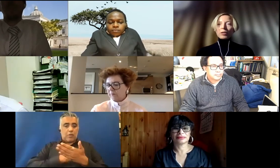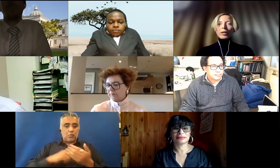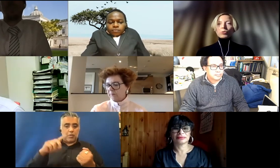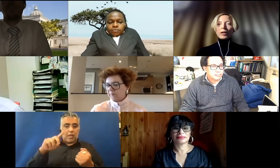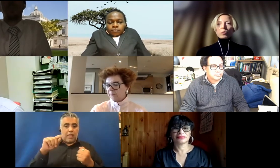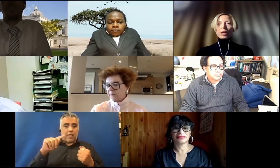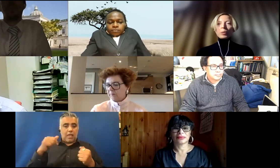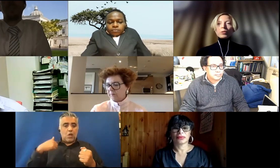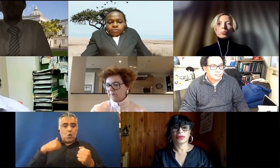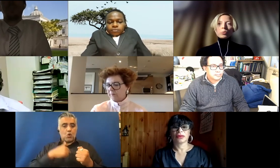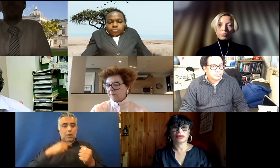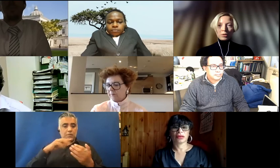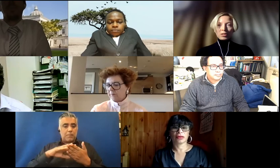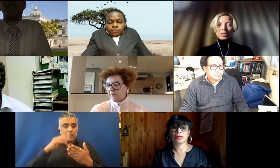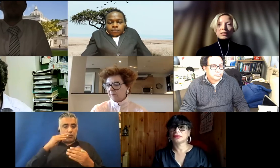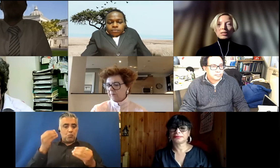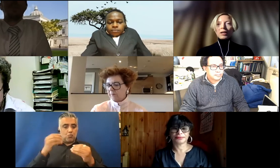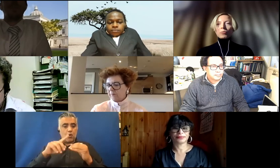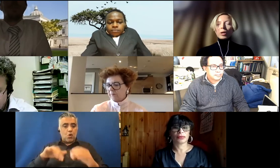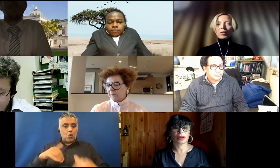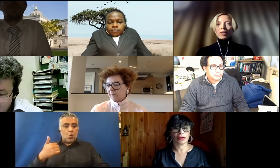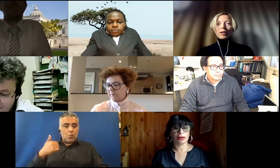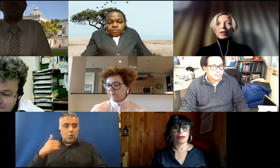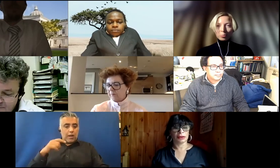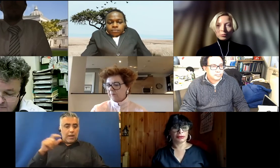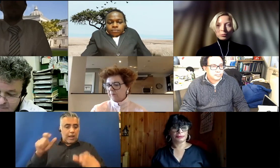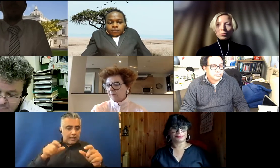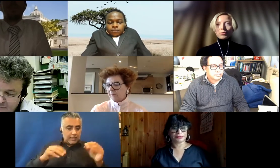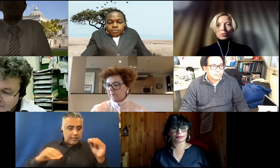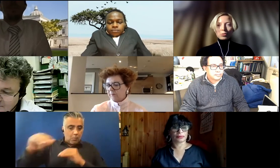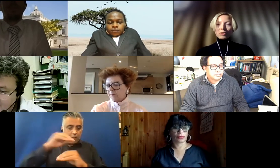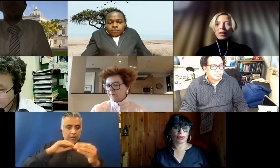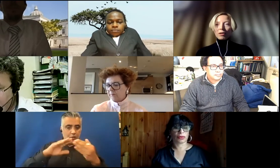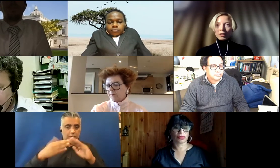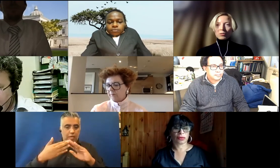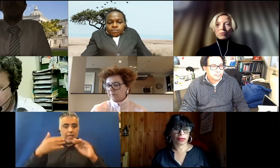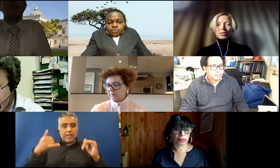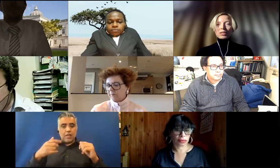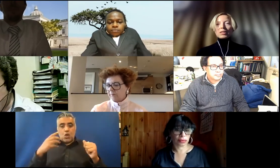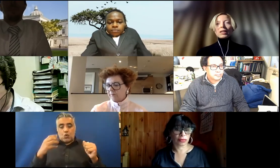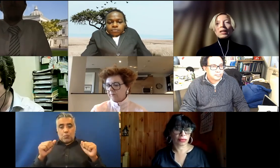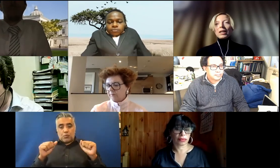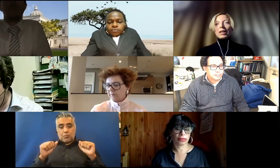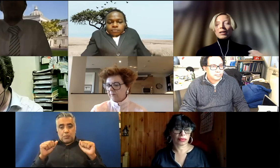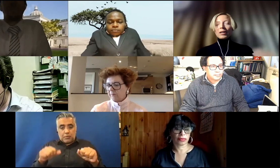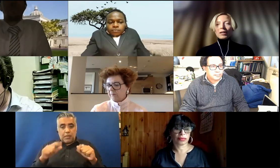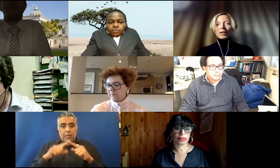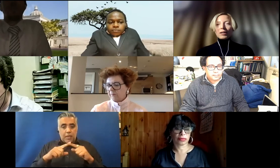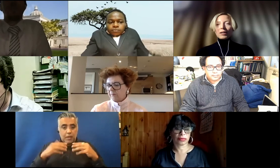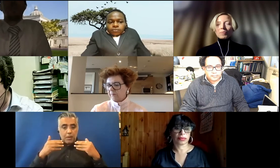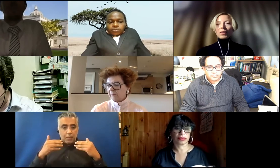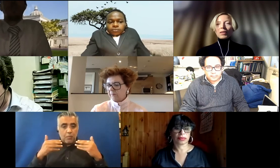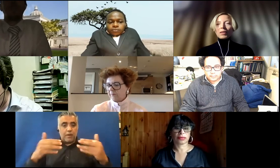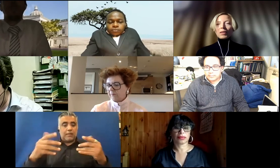we're actually learning a lot about how people move around the city and whether they are able to move in certain areas of the